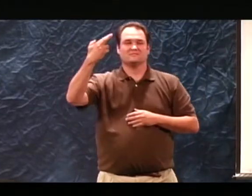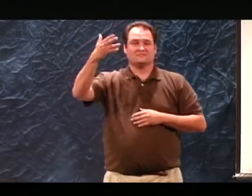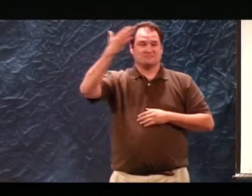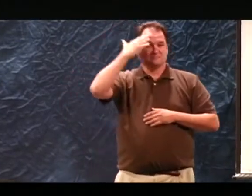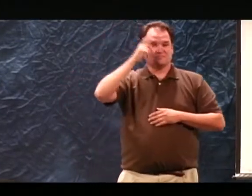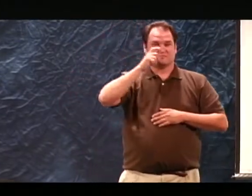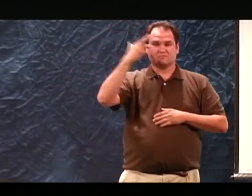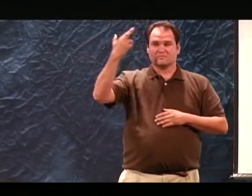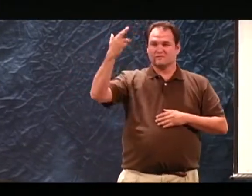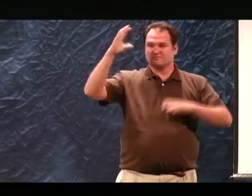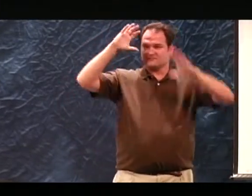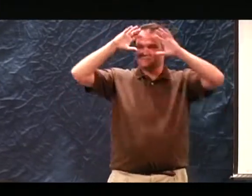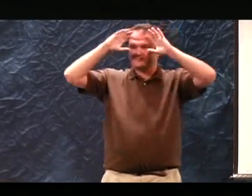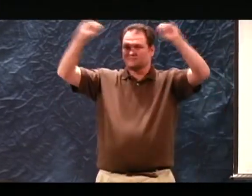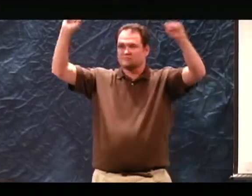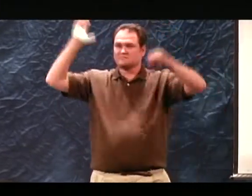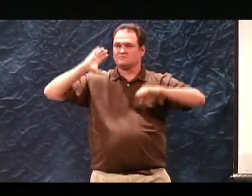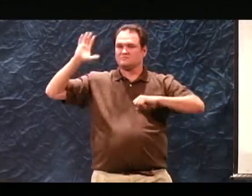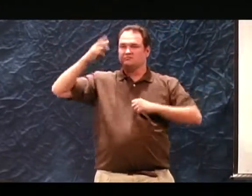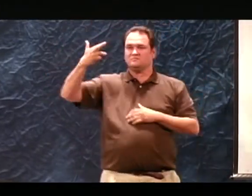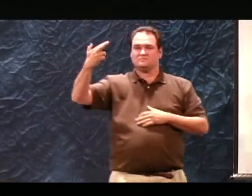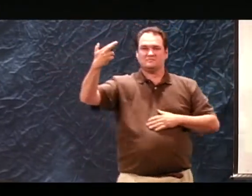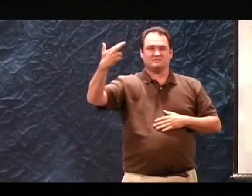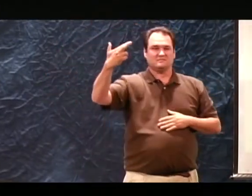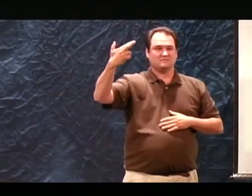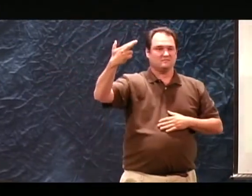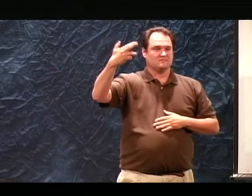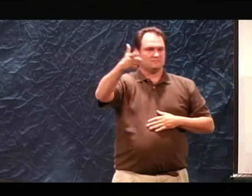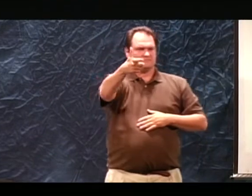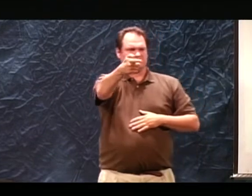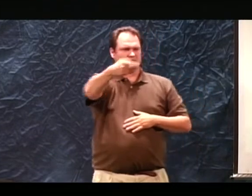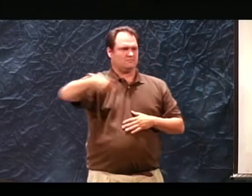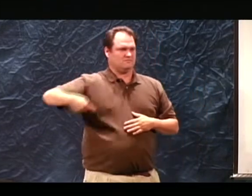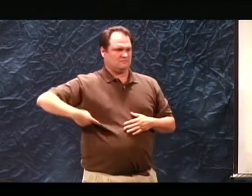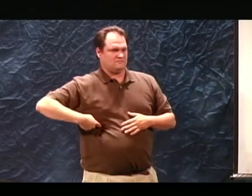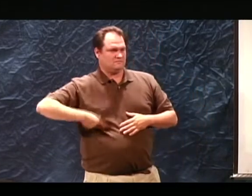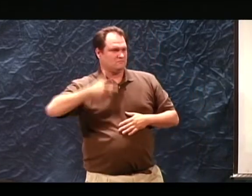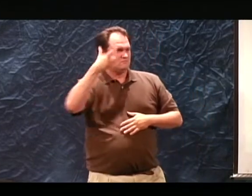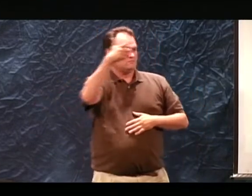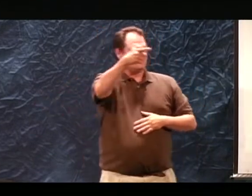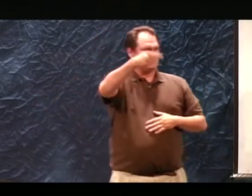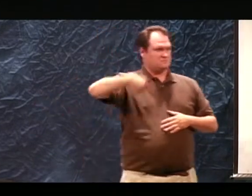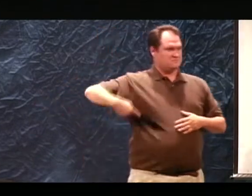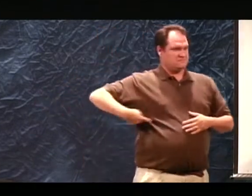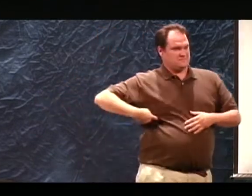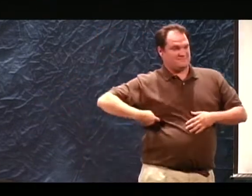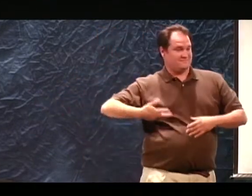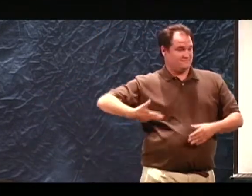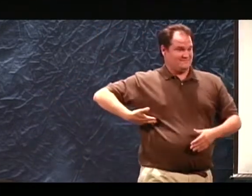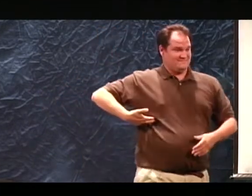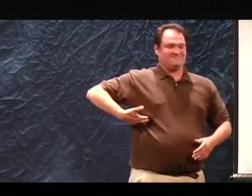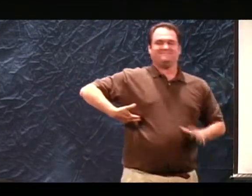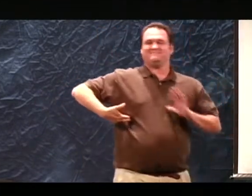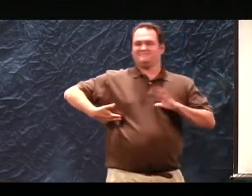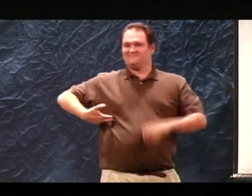let me give you an illustration remember march of 81 when john hinckley shot president